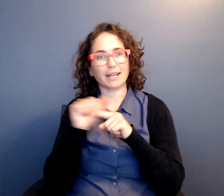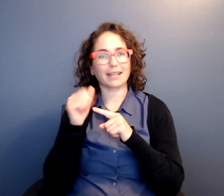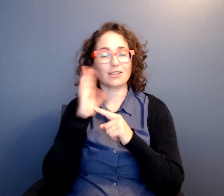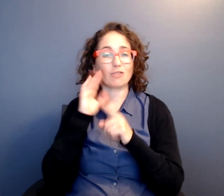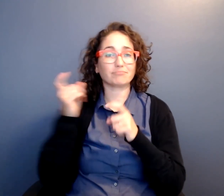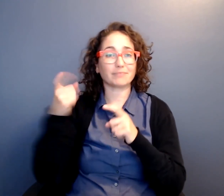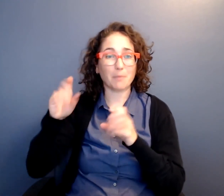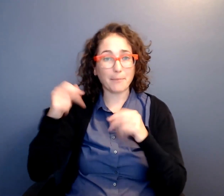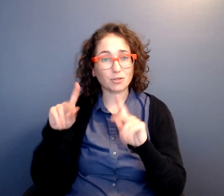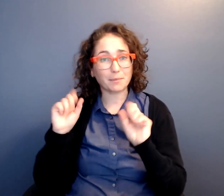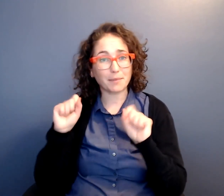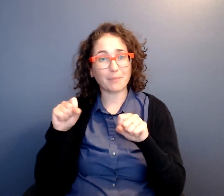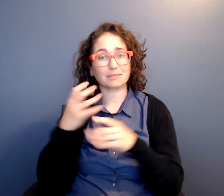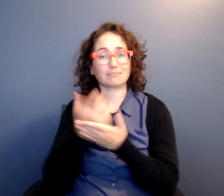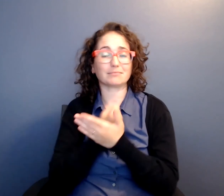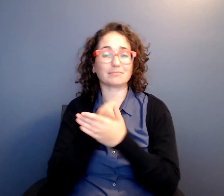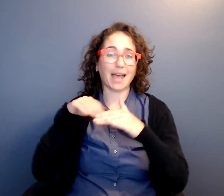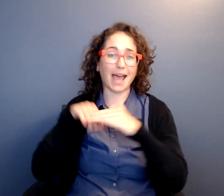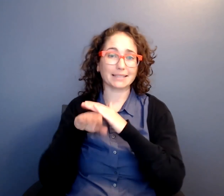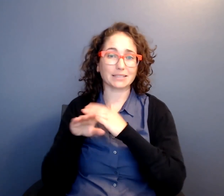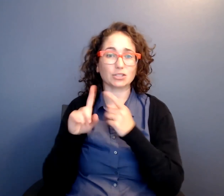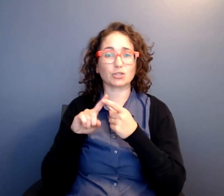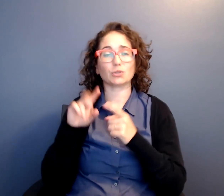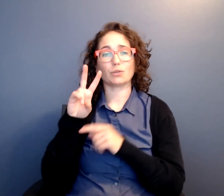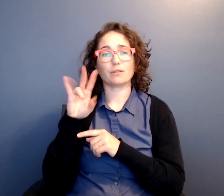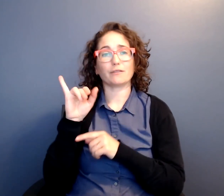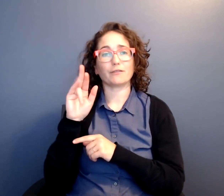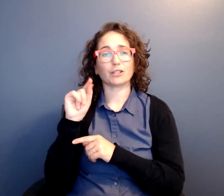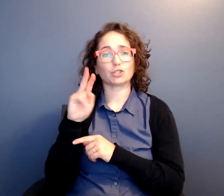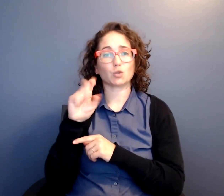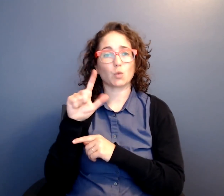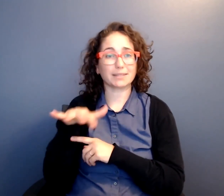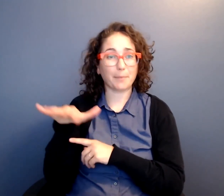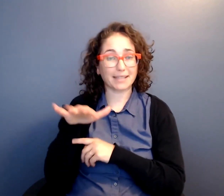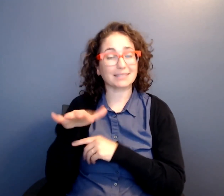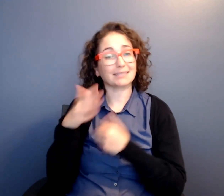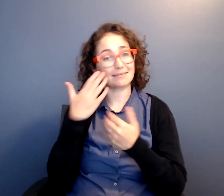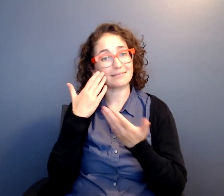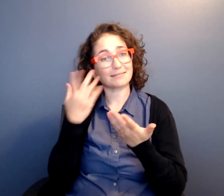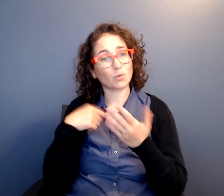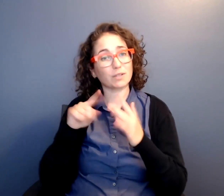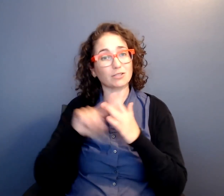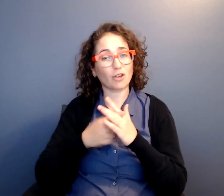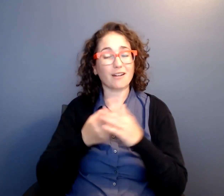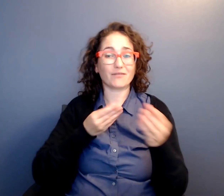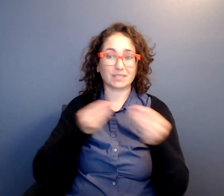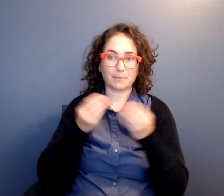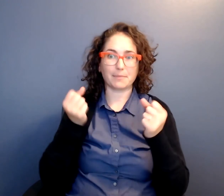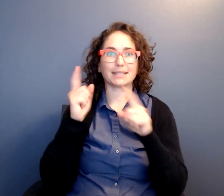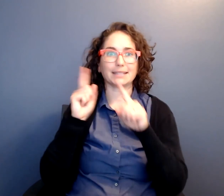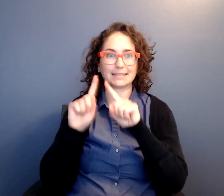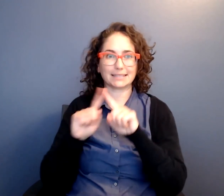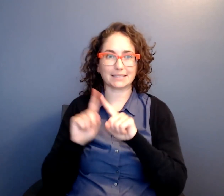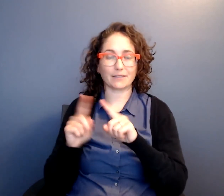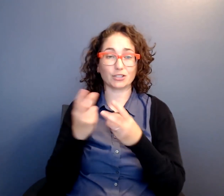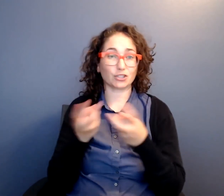opportunity to be able to get access to virtual spaces, because we began facilitating a number of circles. I mean, I